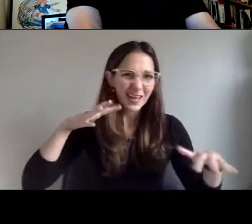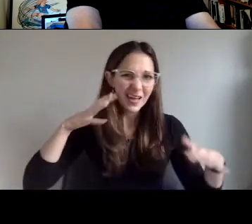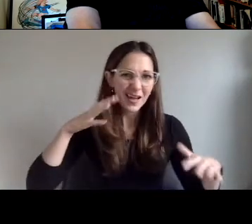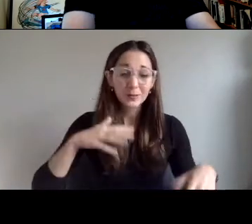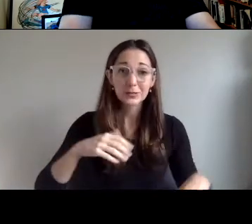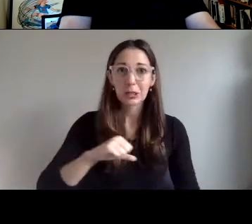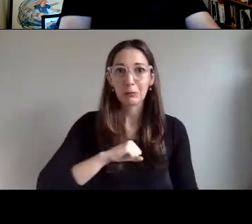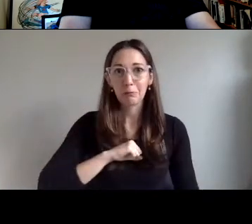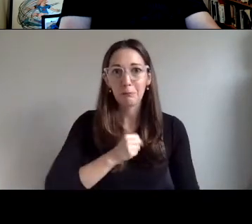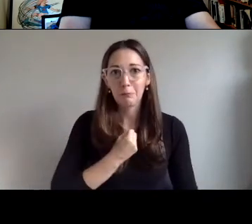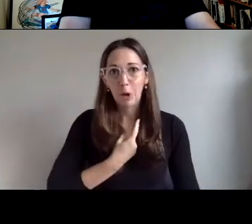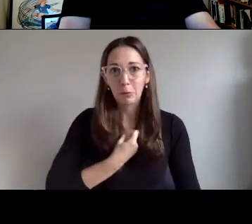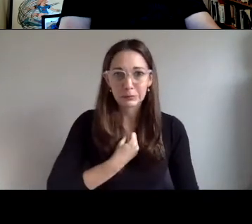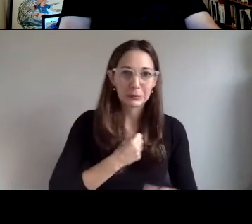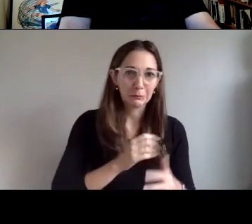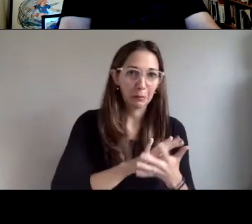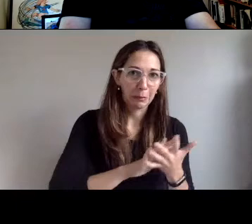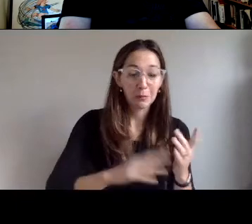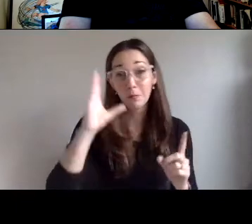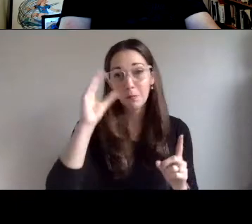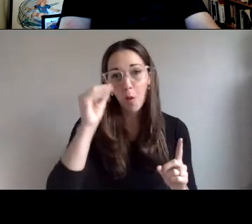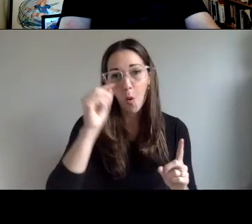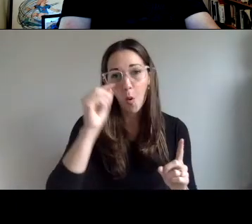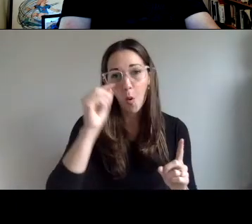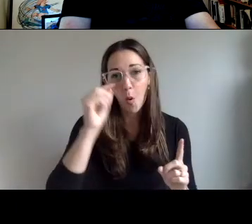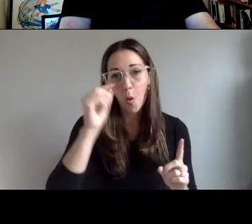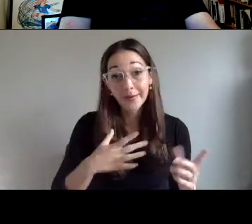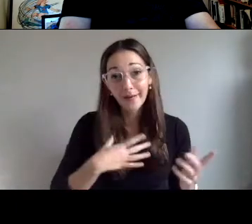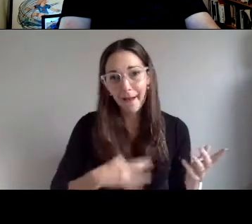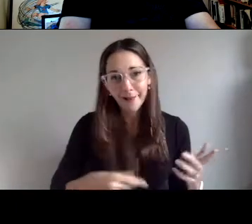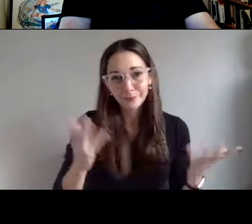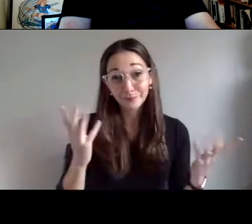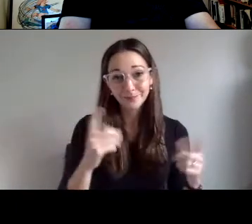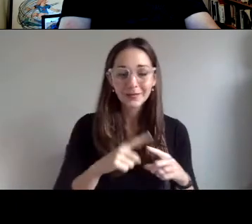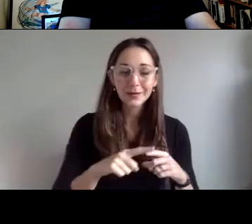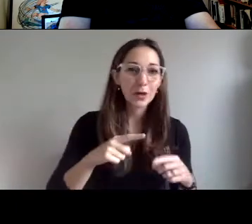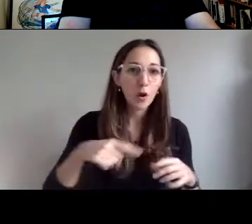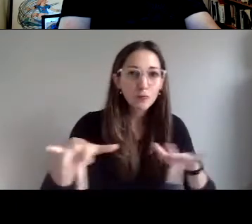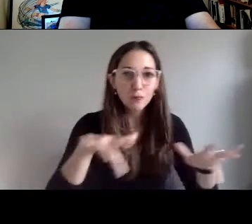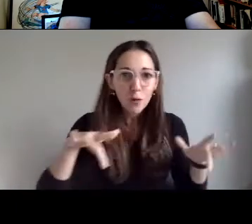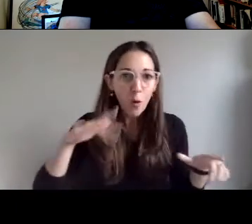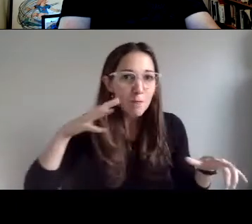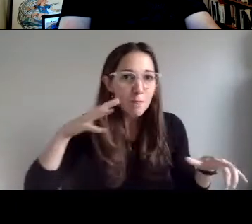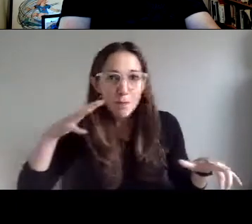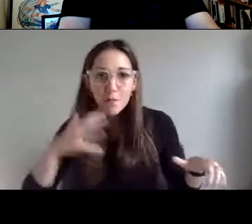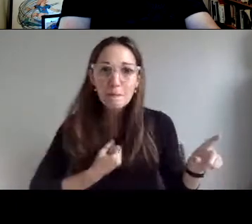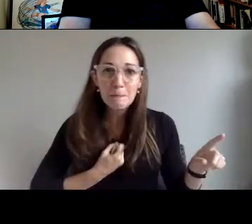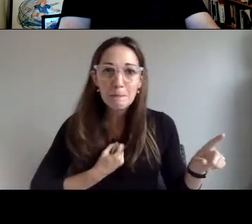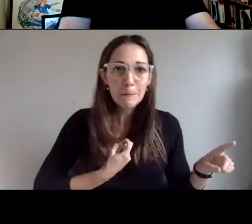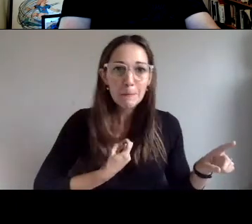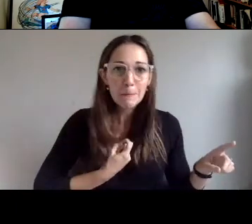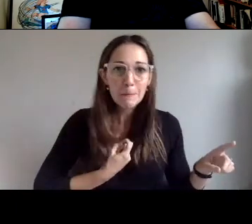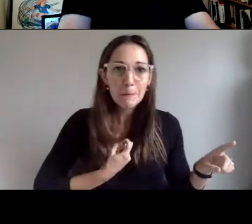like to do, but they created their own custom sounds to tell their own kind of stories. So while 7 to 11 is kind of the sweet